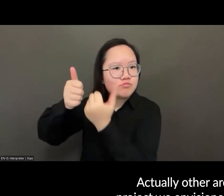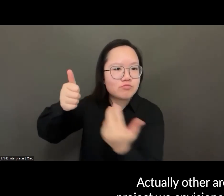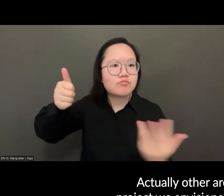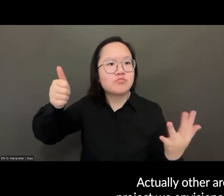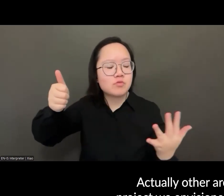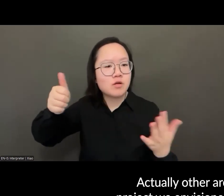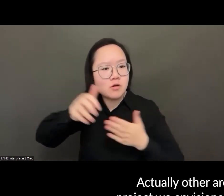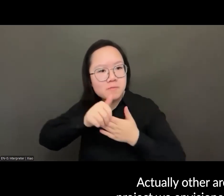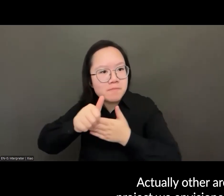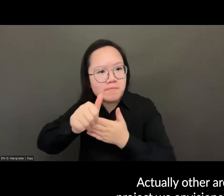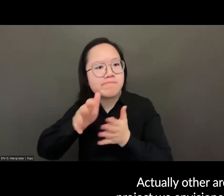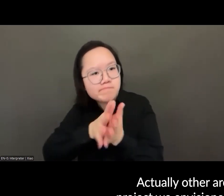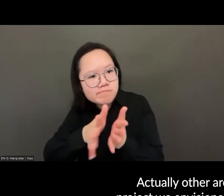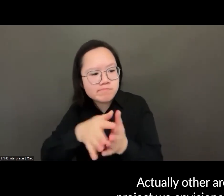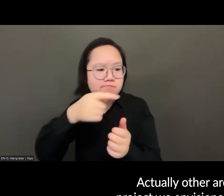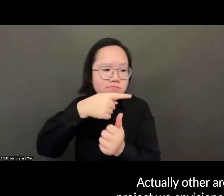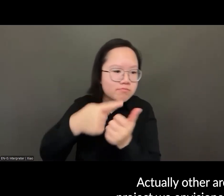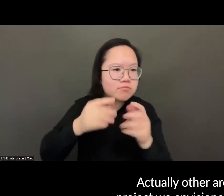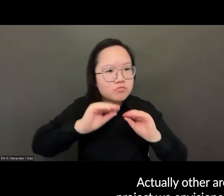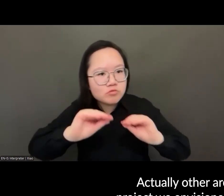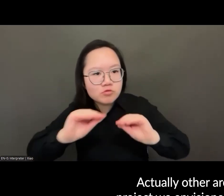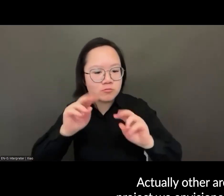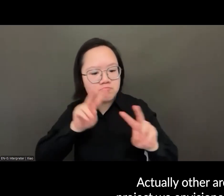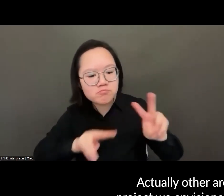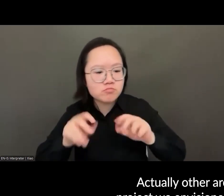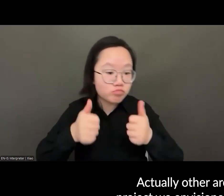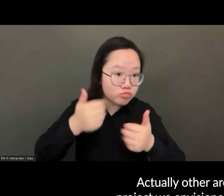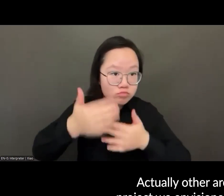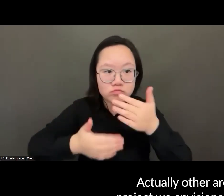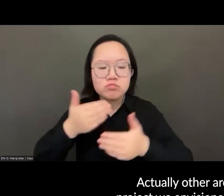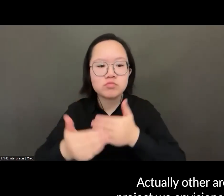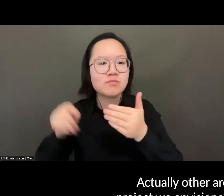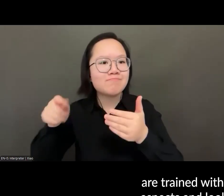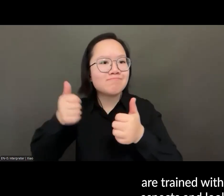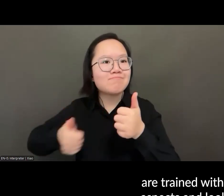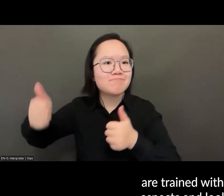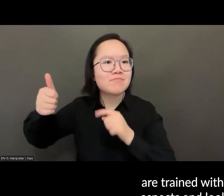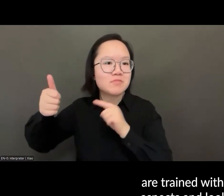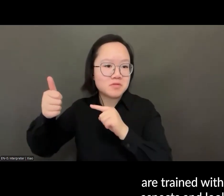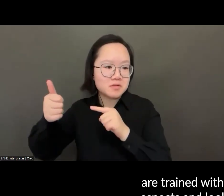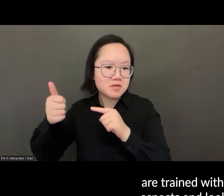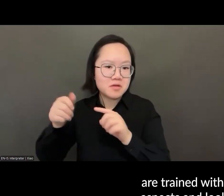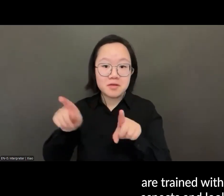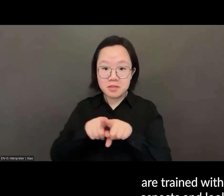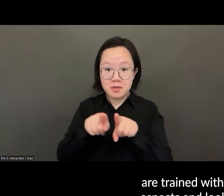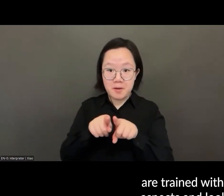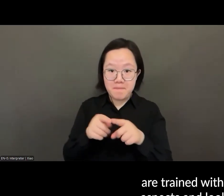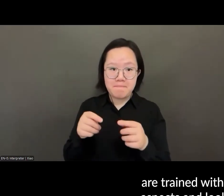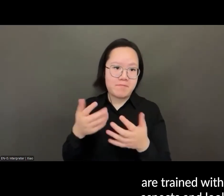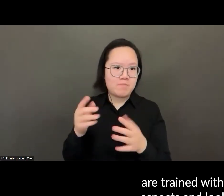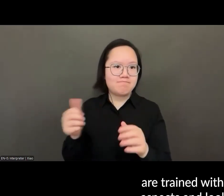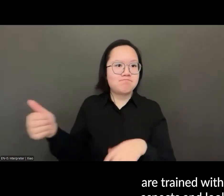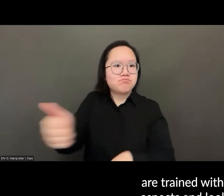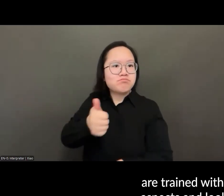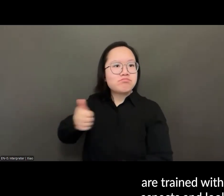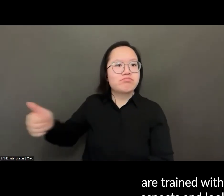actually. Another area is that in the project, we envisioned mobile teachers who are trained